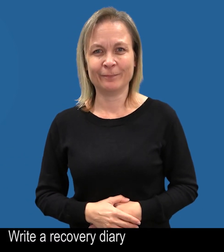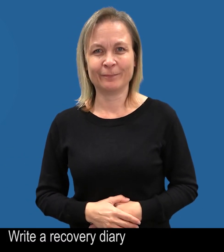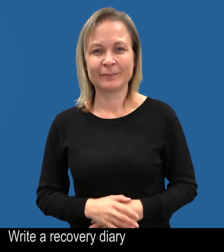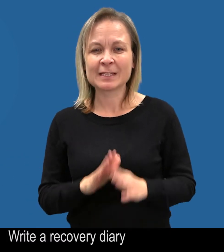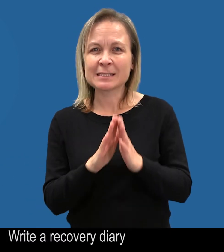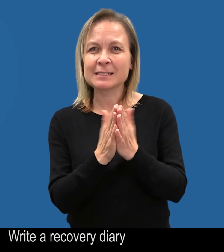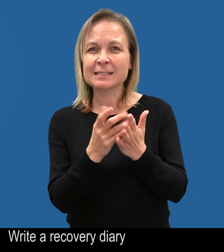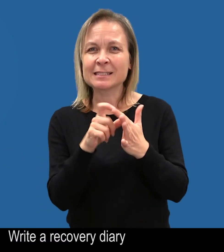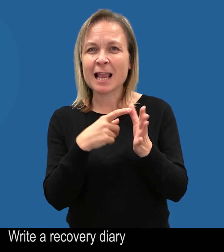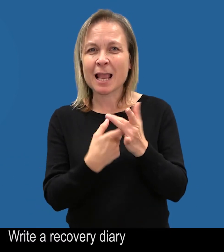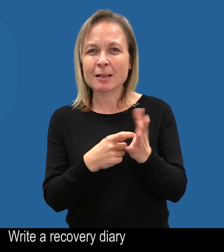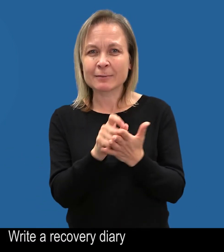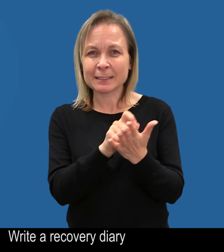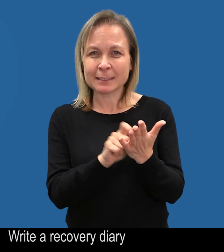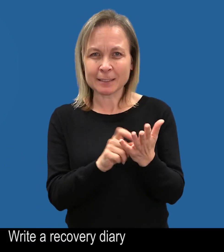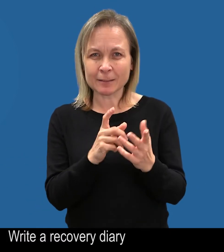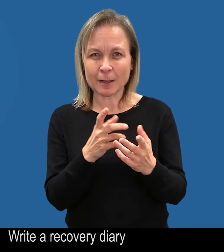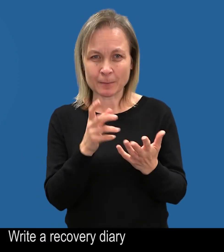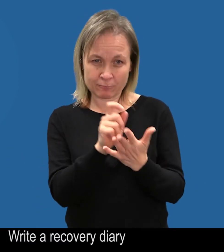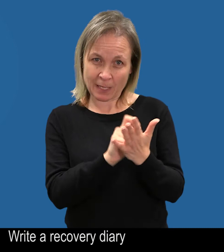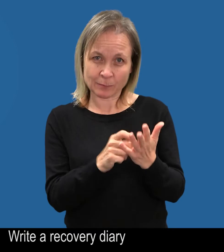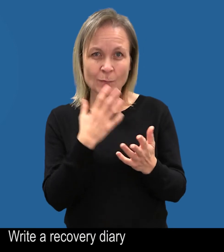Write a recovery diary.